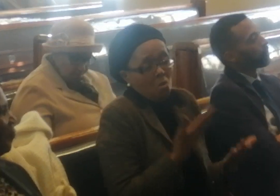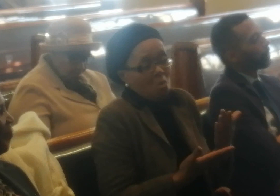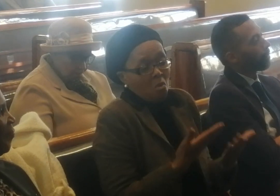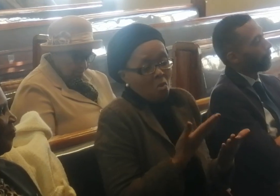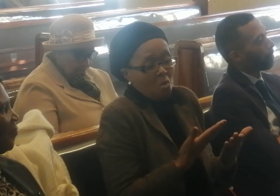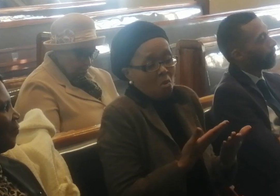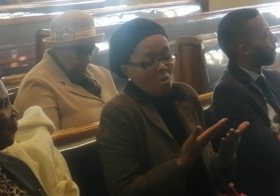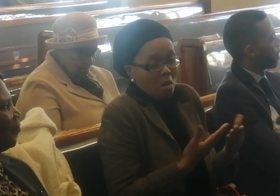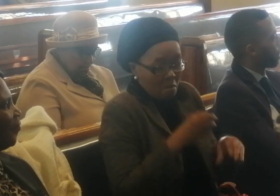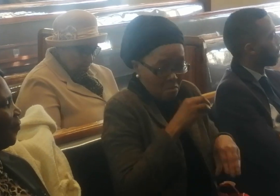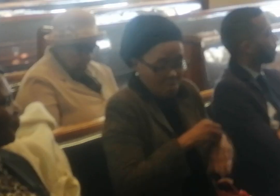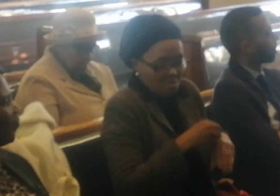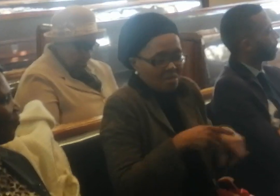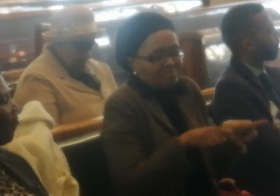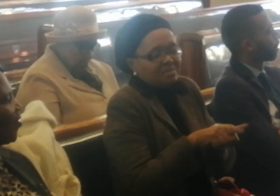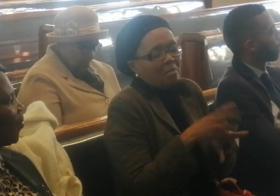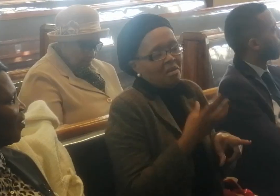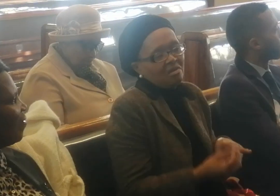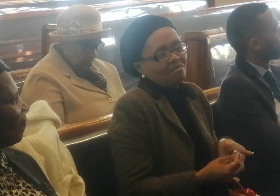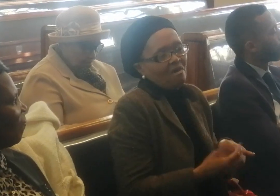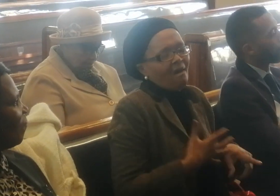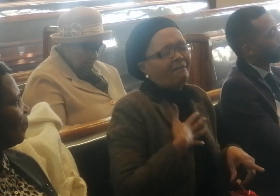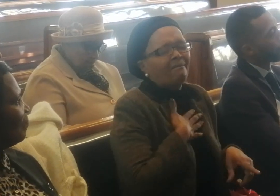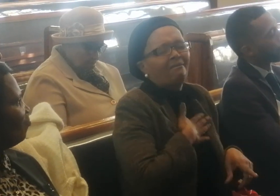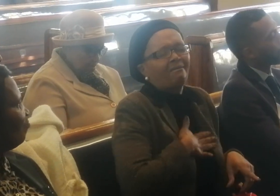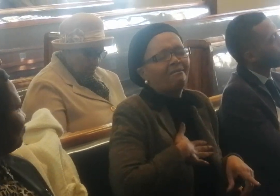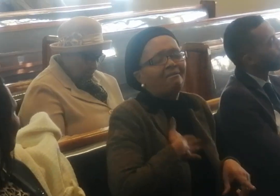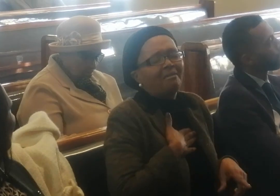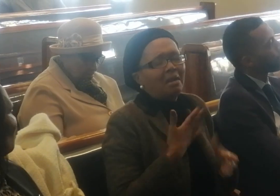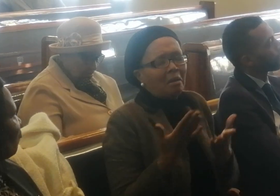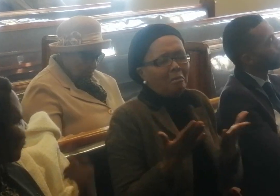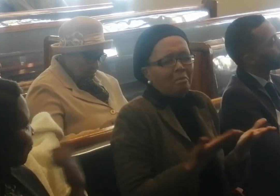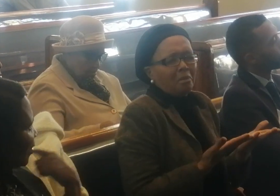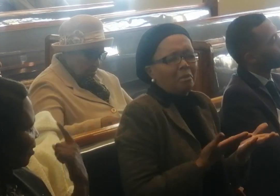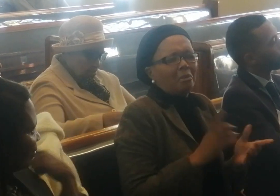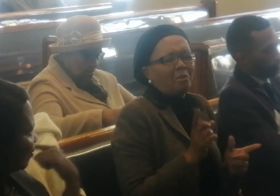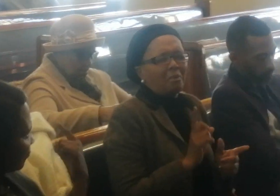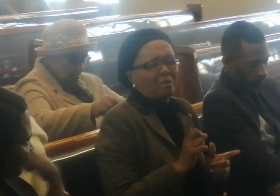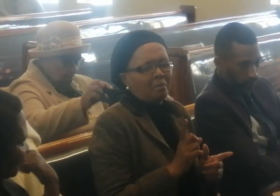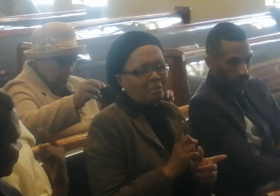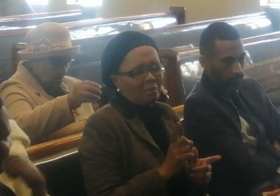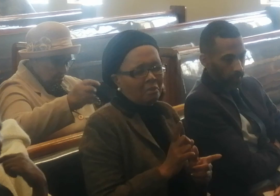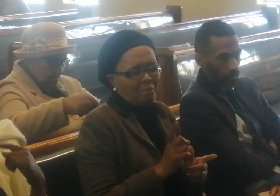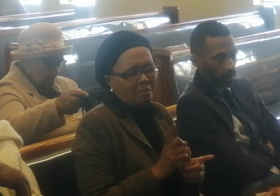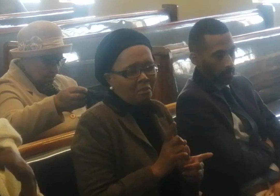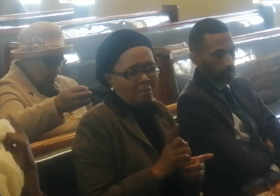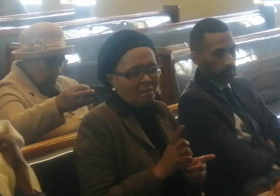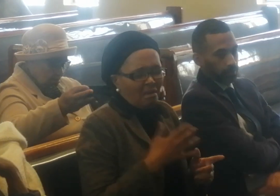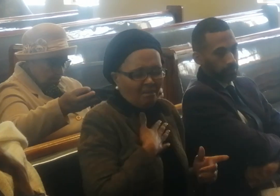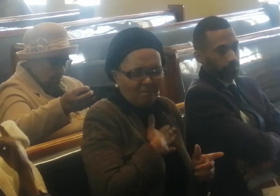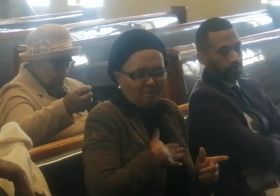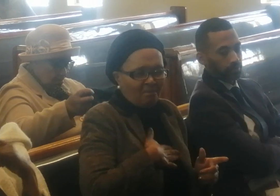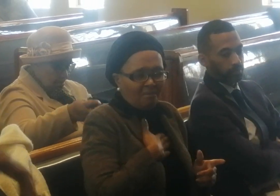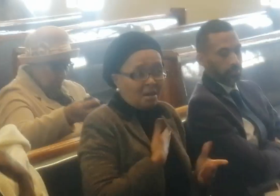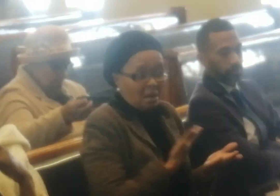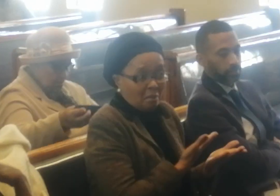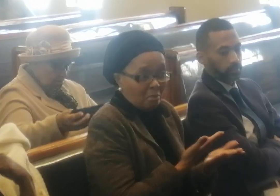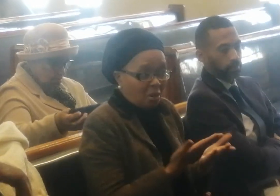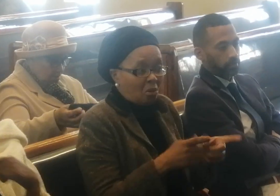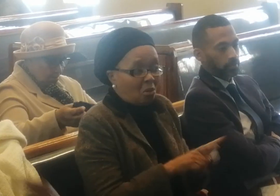affected. What feelings does it bring to us? And what feelings does it bring to us also in relation